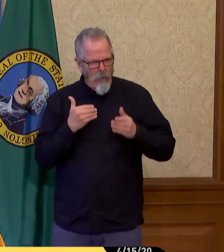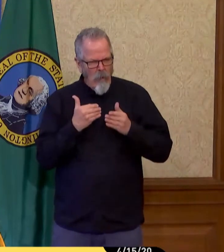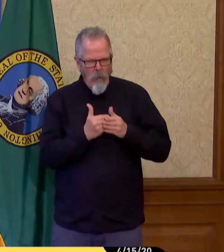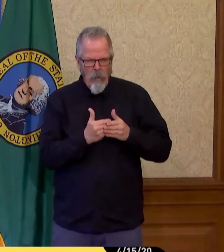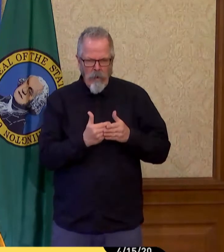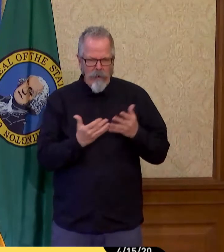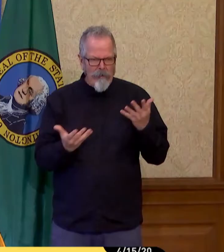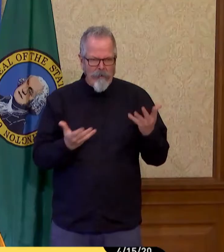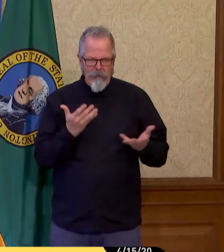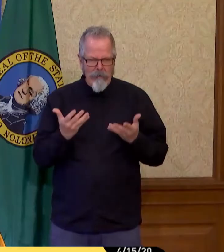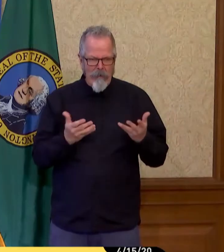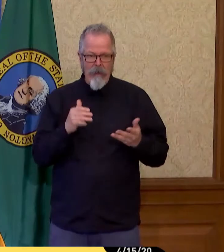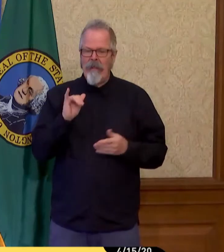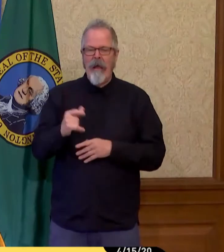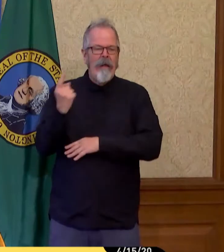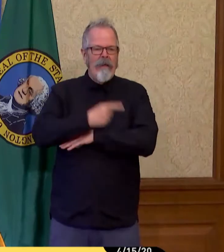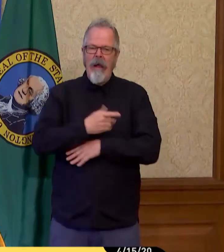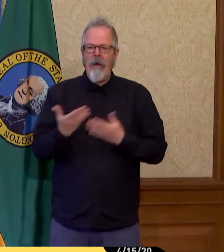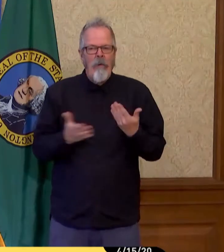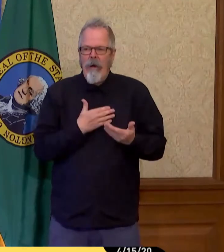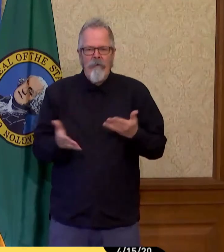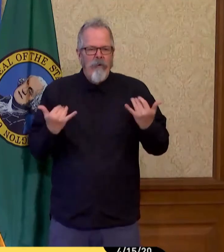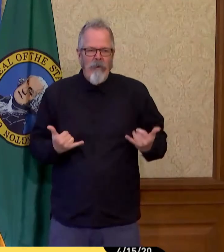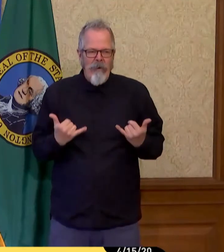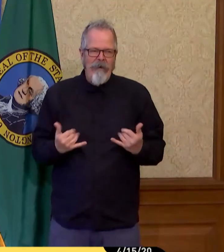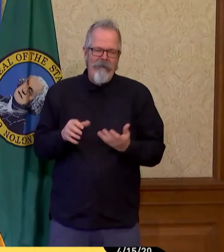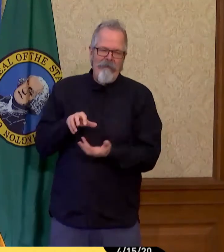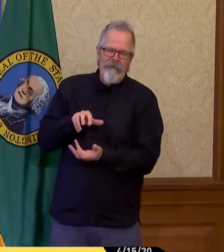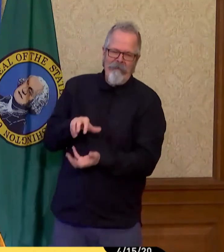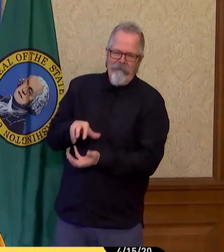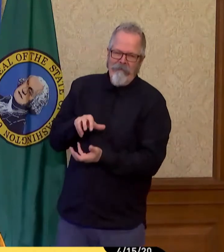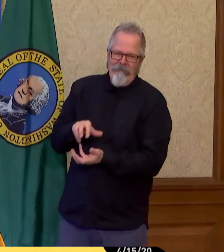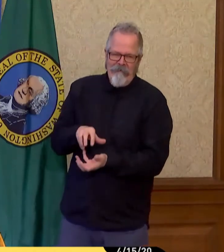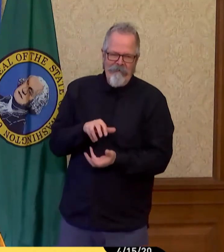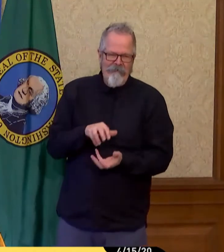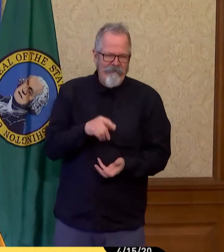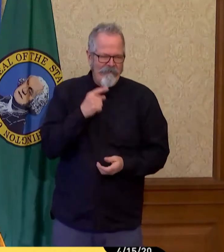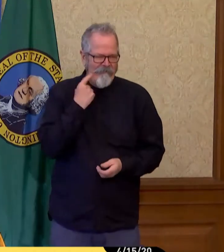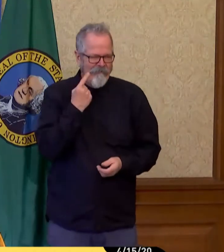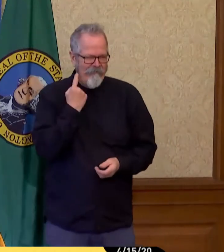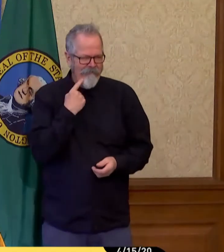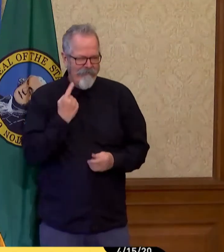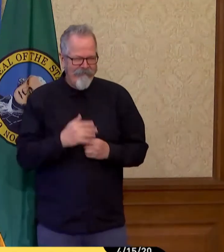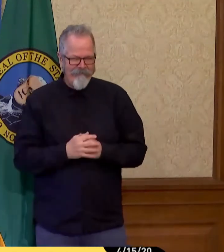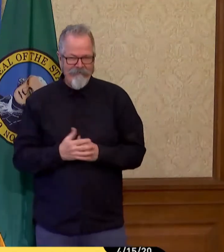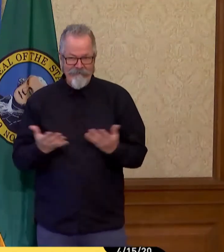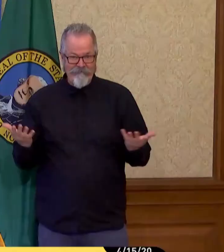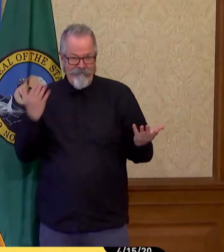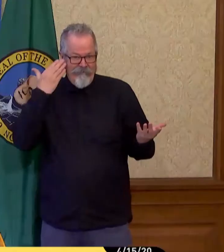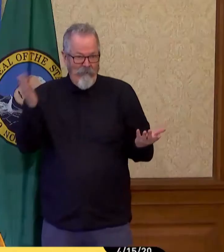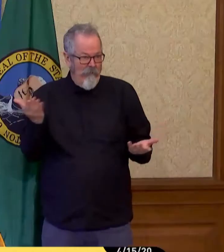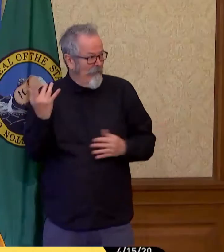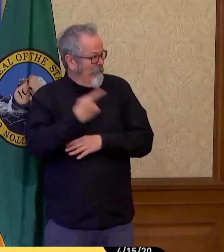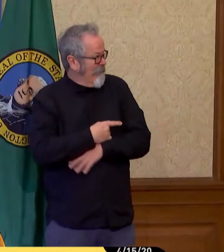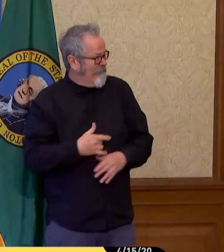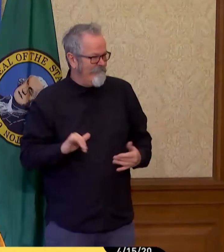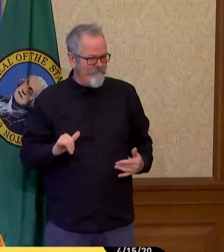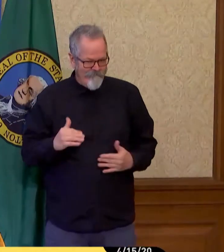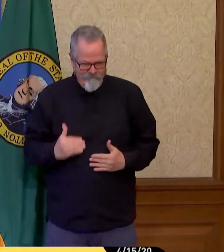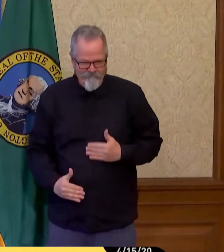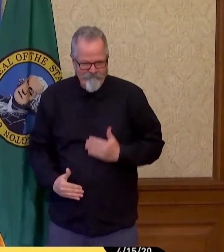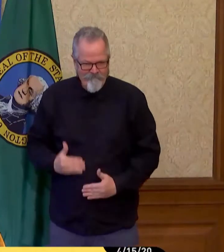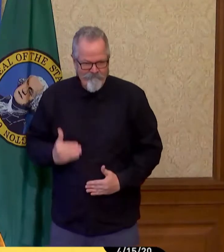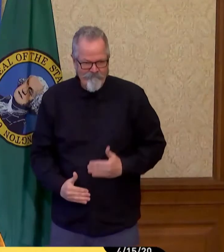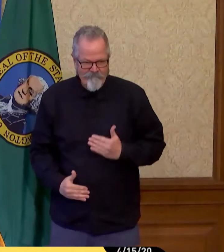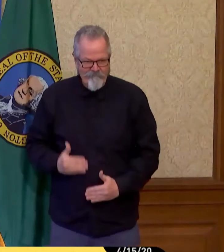now. Next question comes from Paul with Bloomberg. Hi, Governor. Do you see it as possible within the